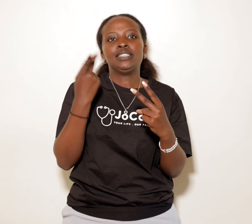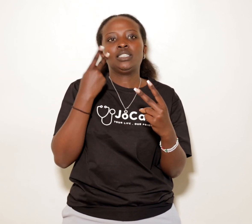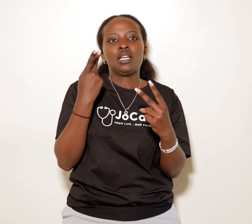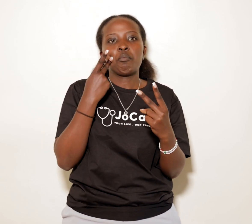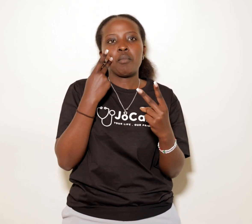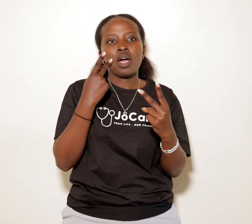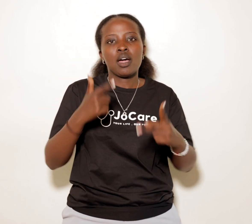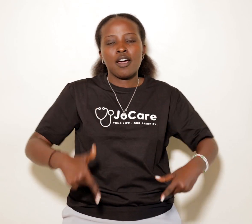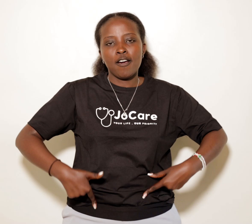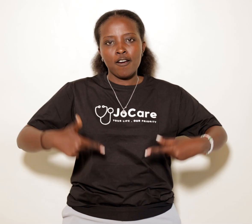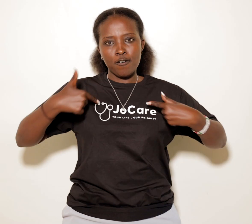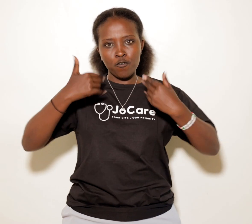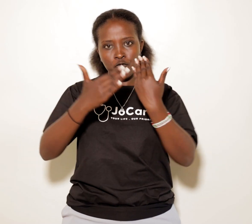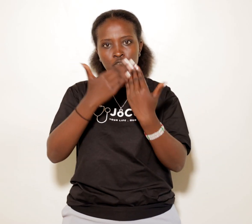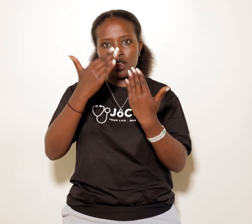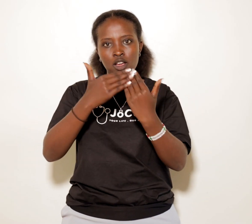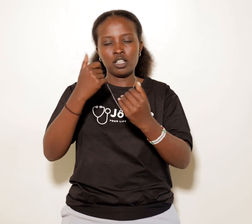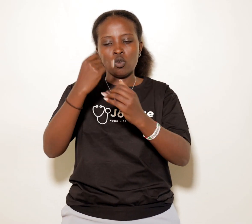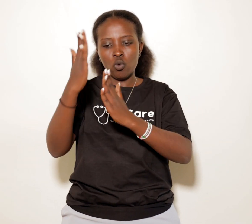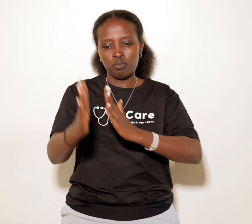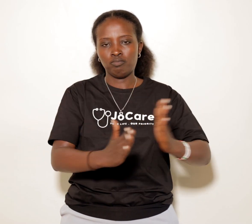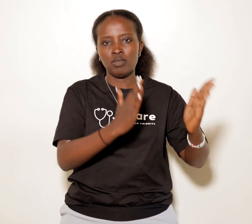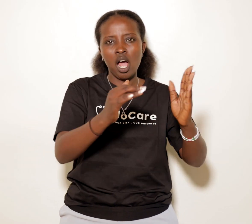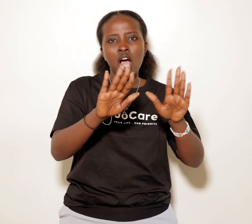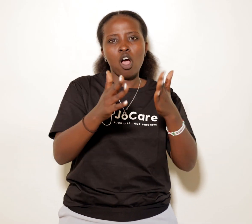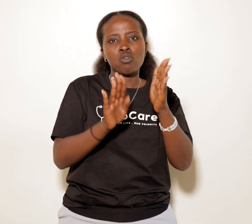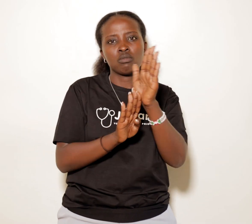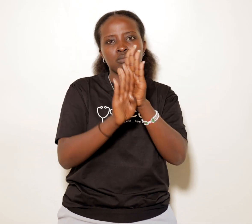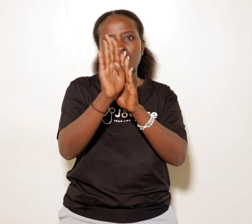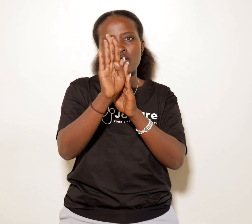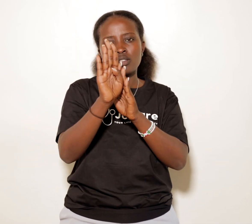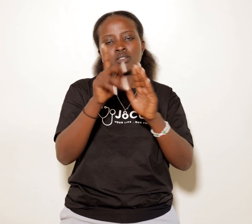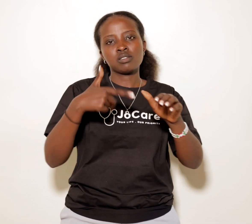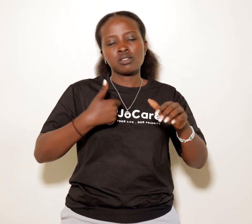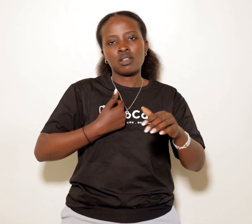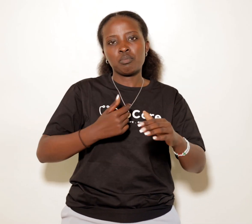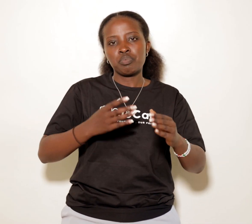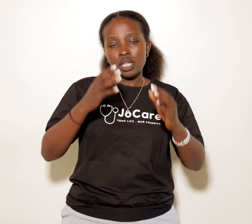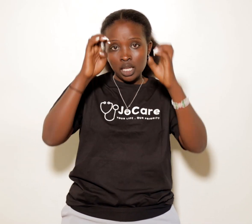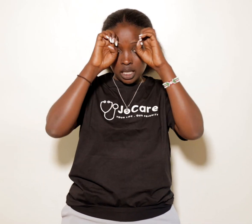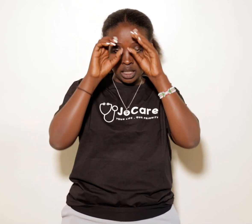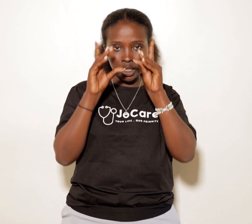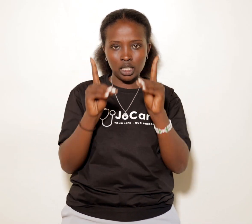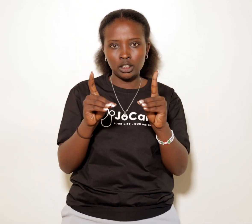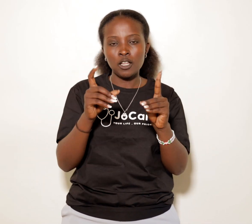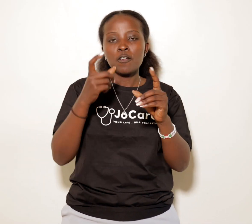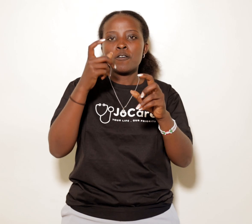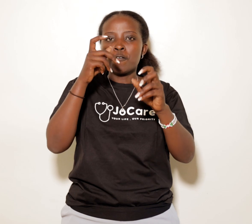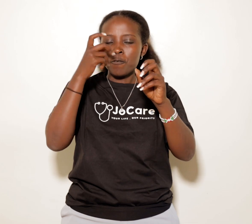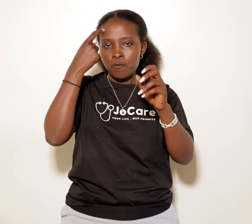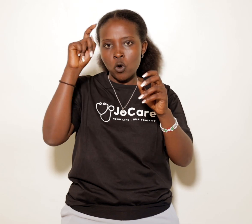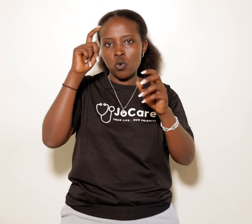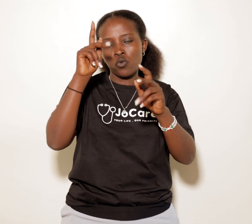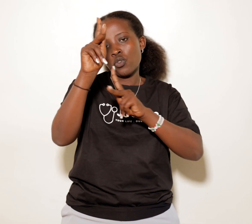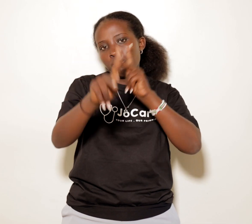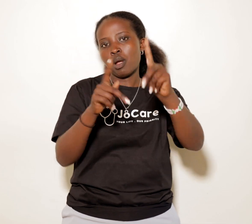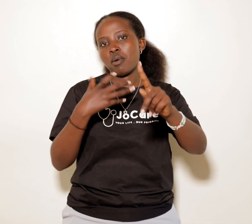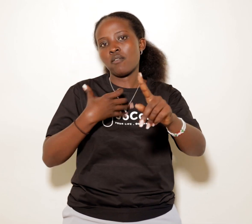provider who are working to improve sexual health education, mostly for people with disability?